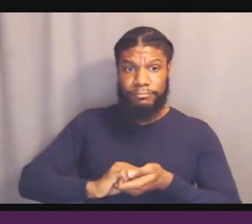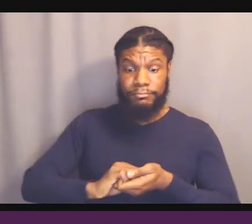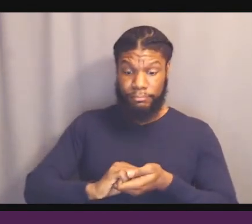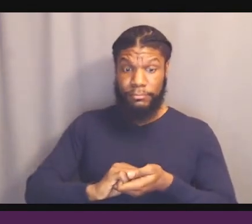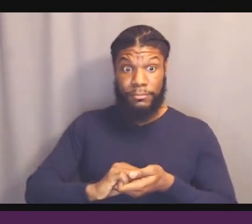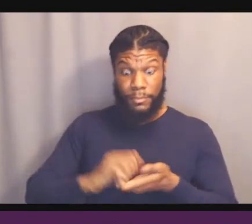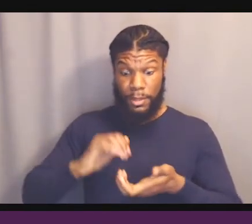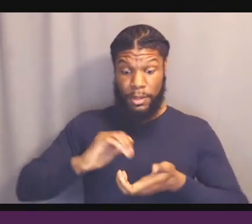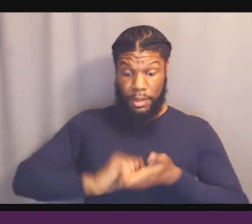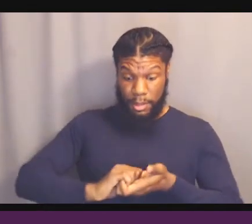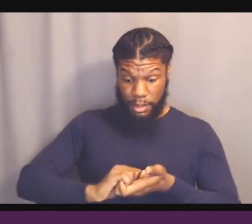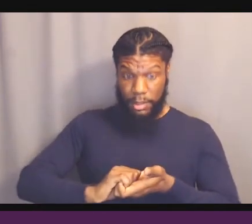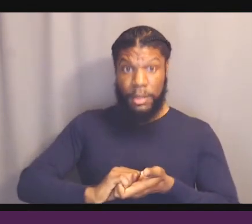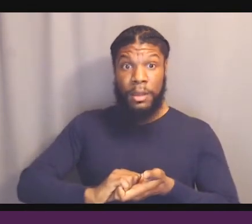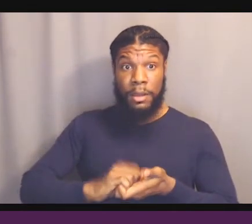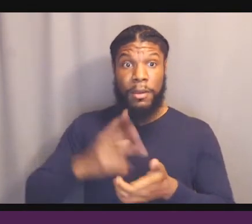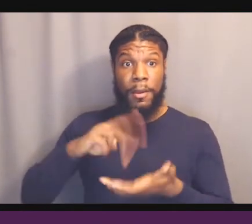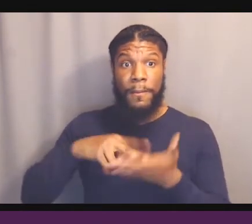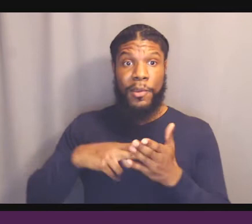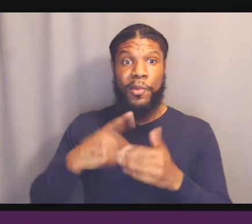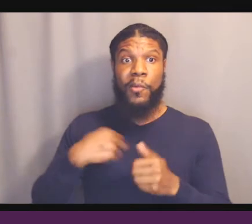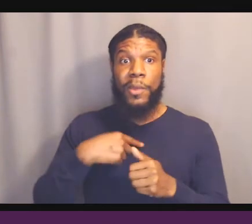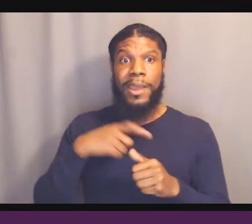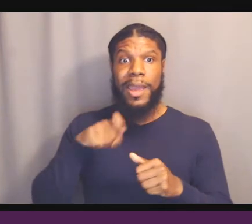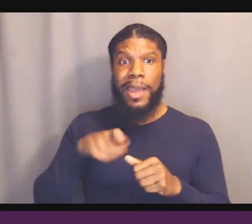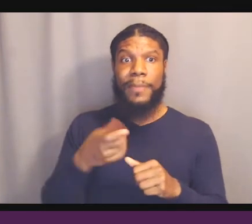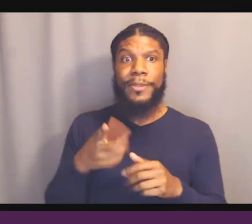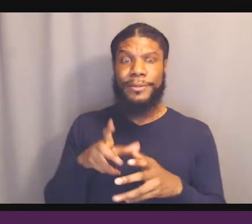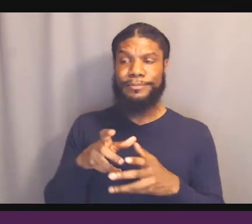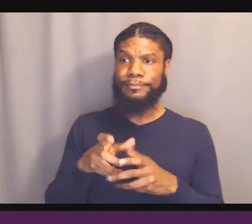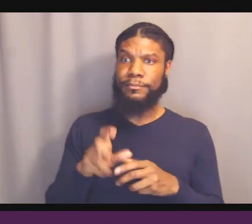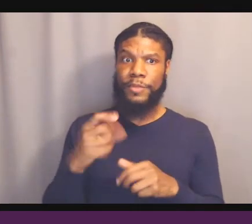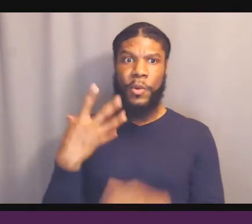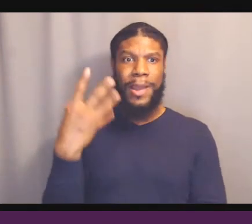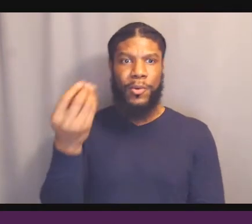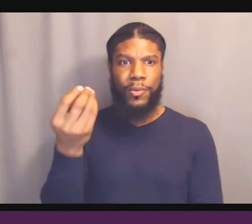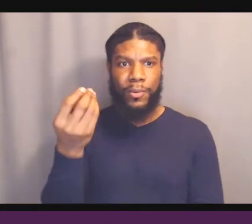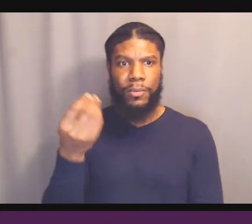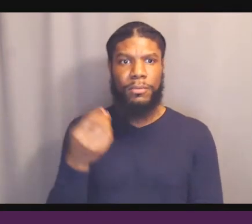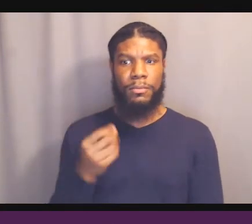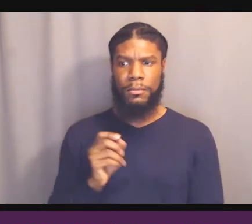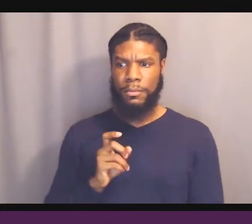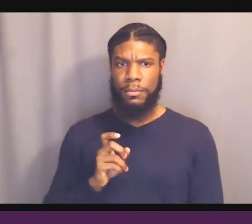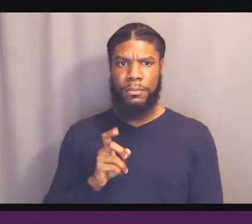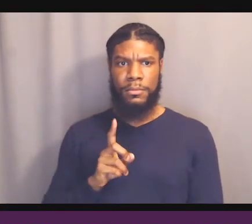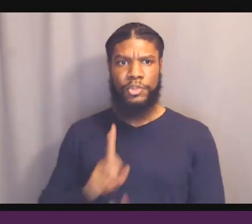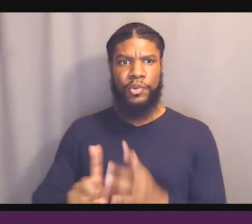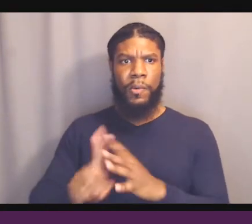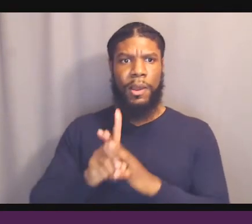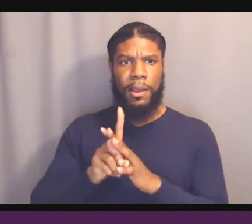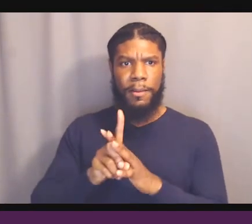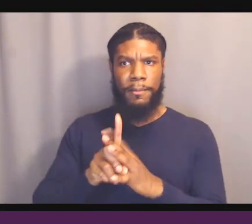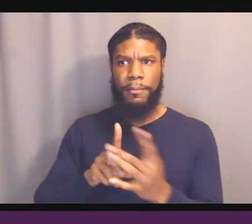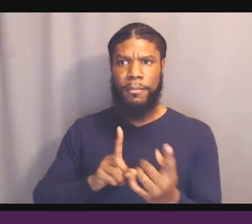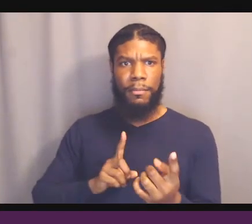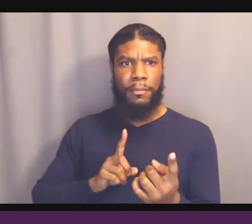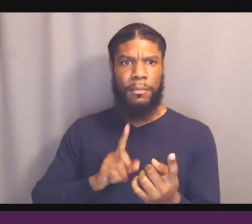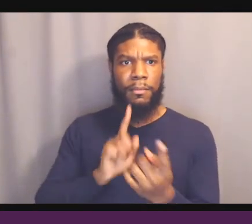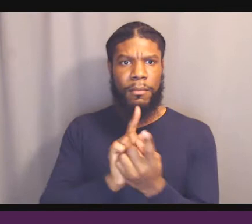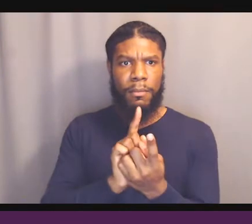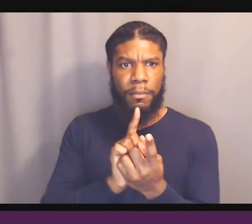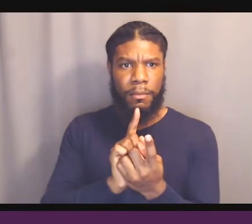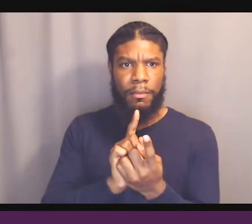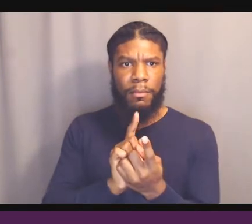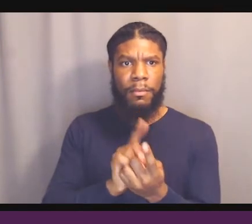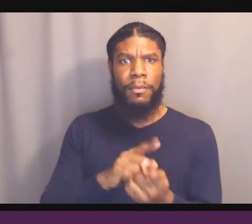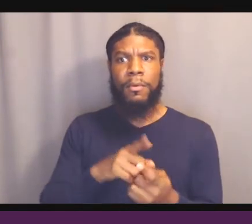feet. We got to see where there is need. And we got to acknowledge the